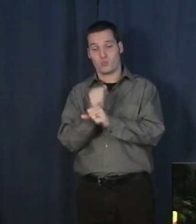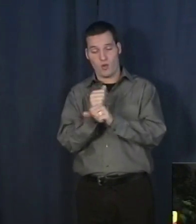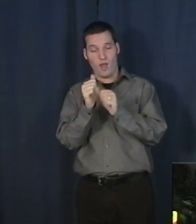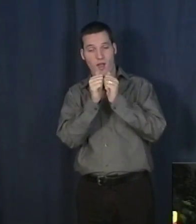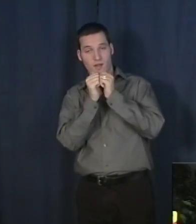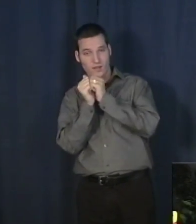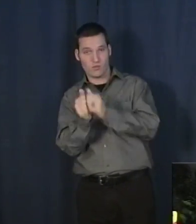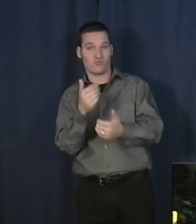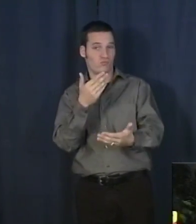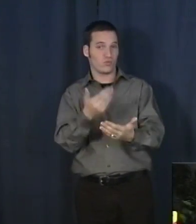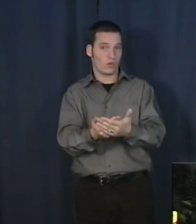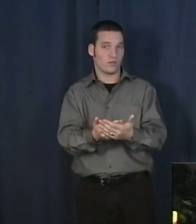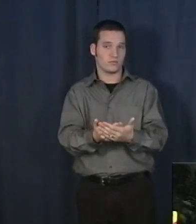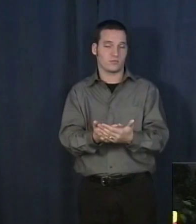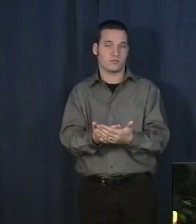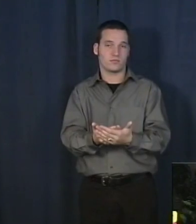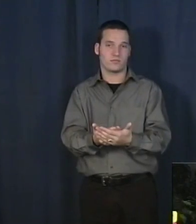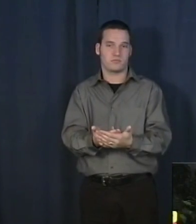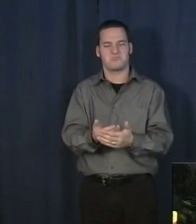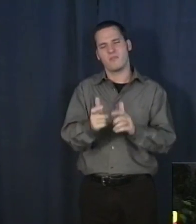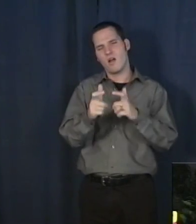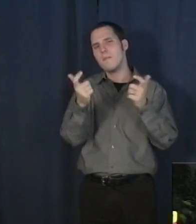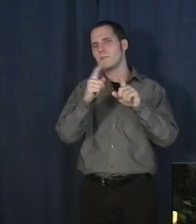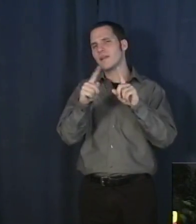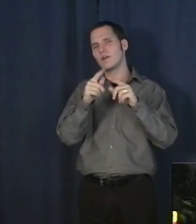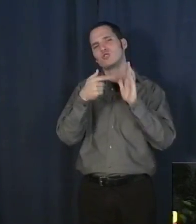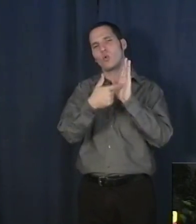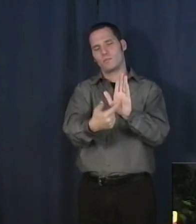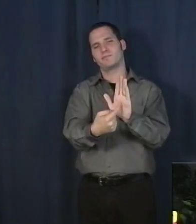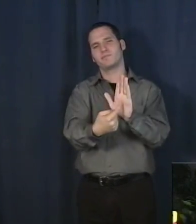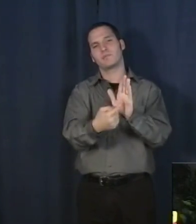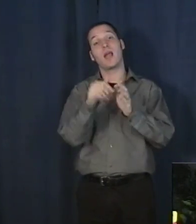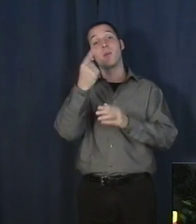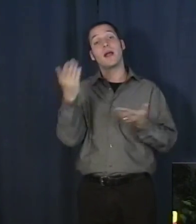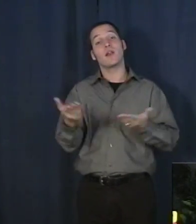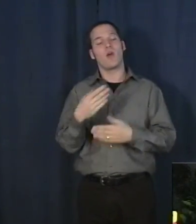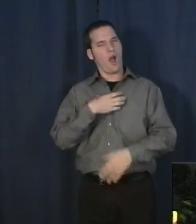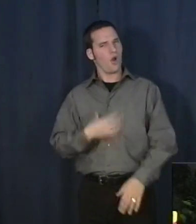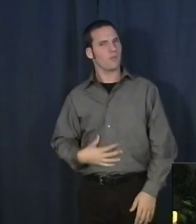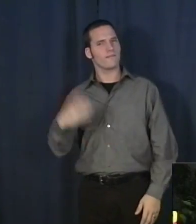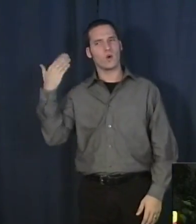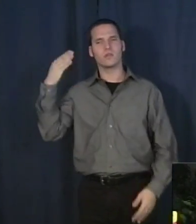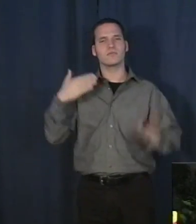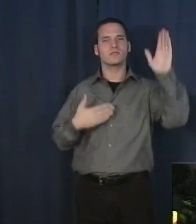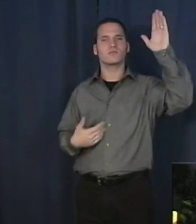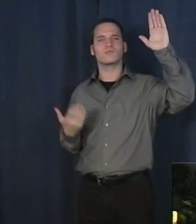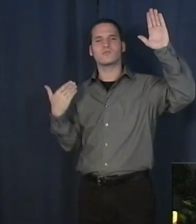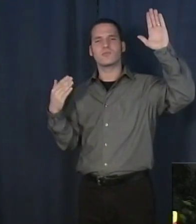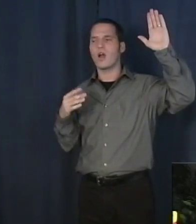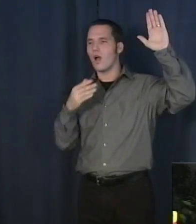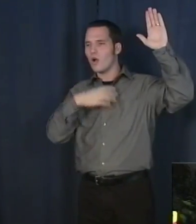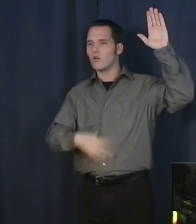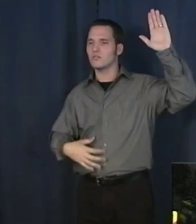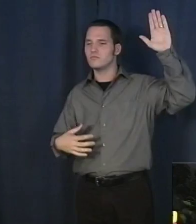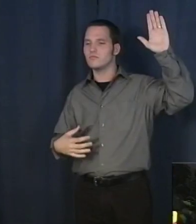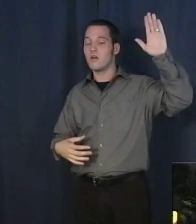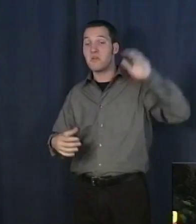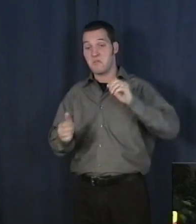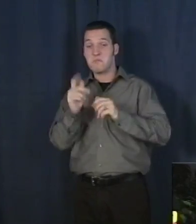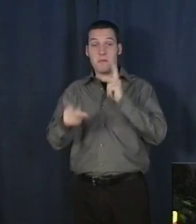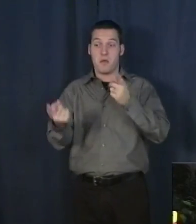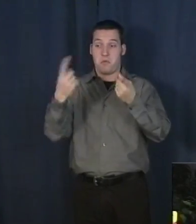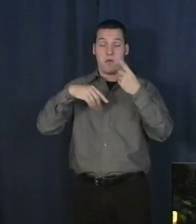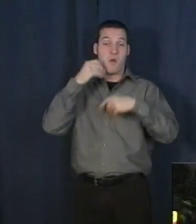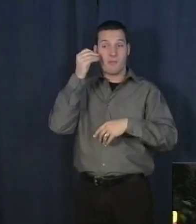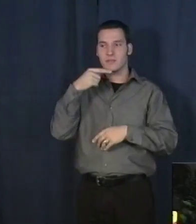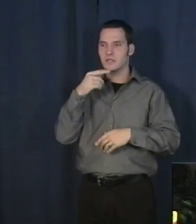work together for good. It's a big difference. I'll show you. Has anybody here ever been hungry? Ever been hungry?